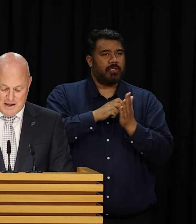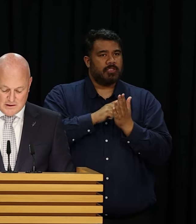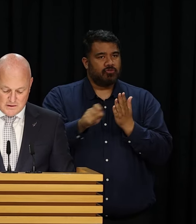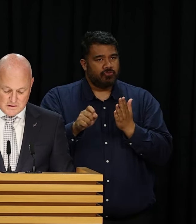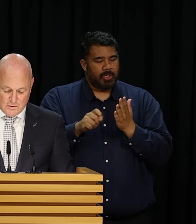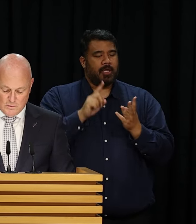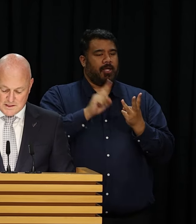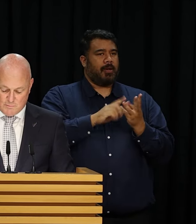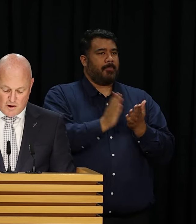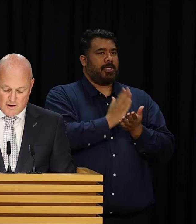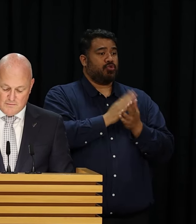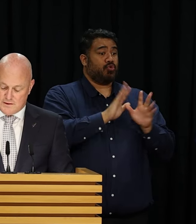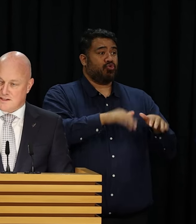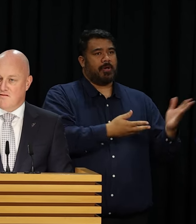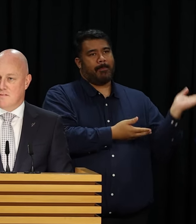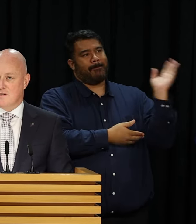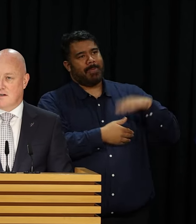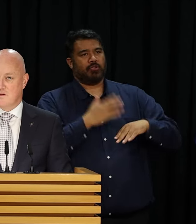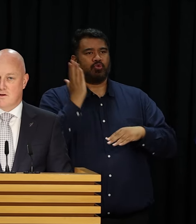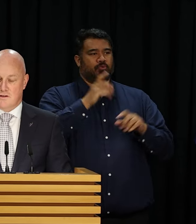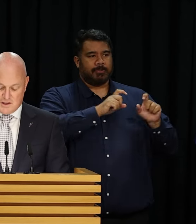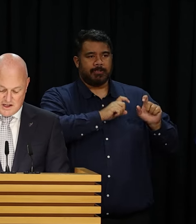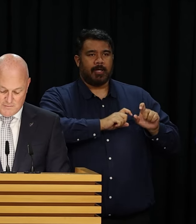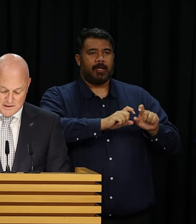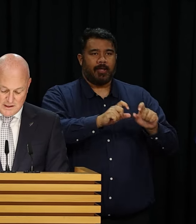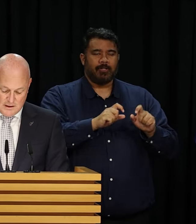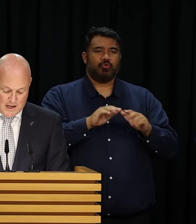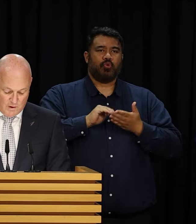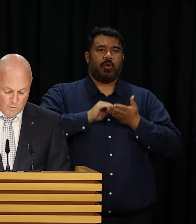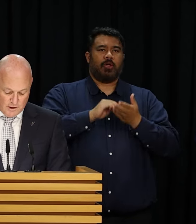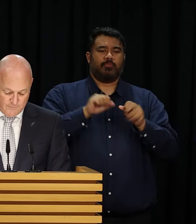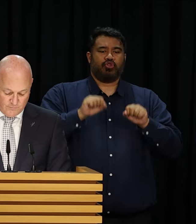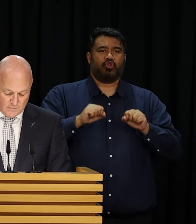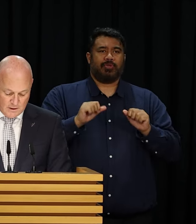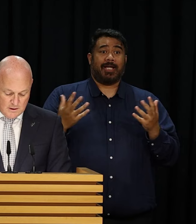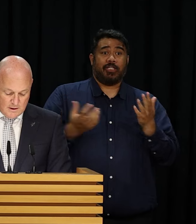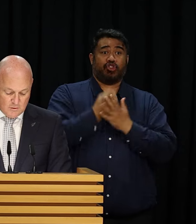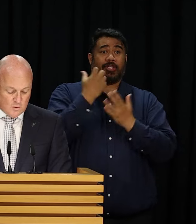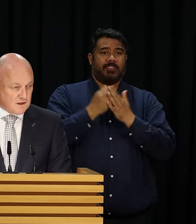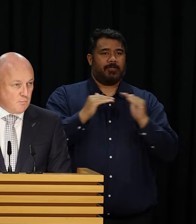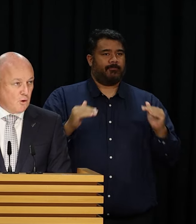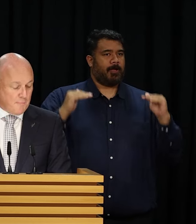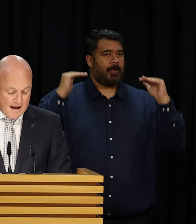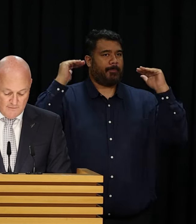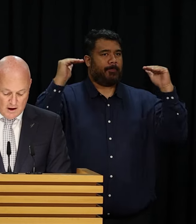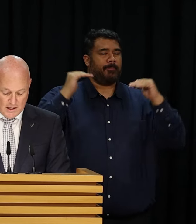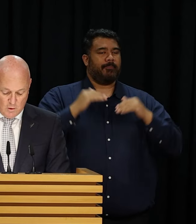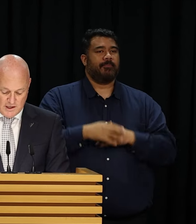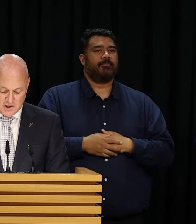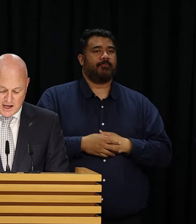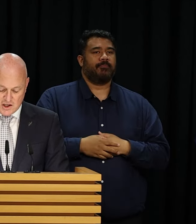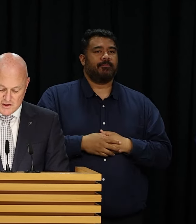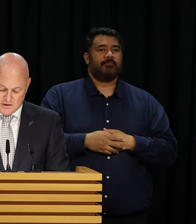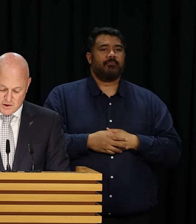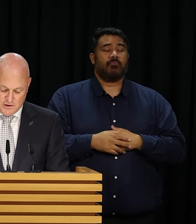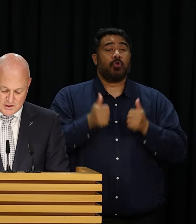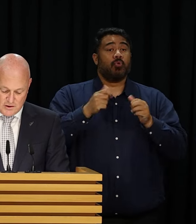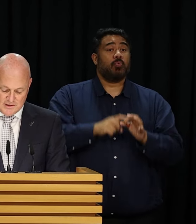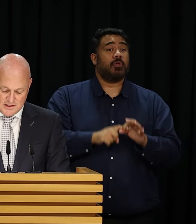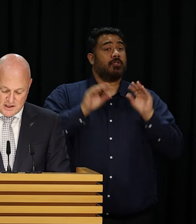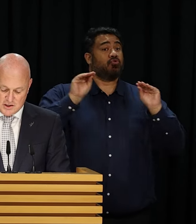our kids back into school. And it's a priority for this government to lift student achievement, and we will. Of course, an important part of a high-quality education